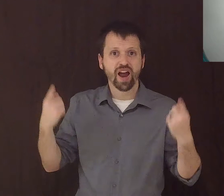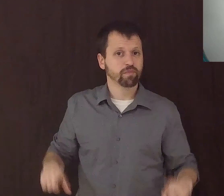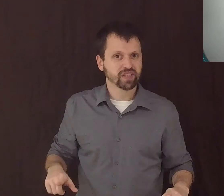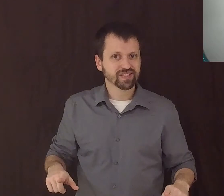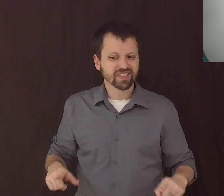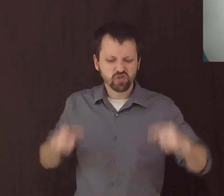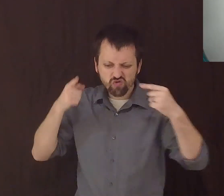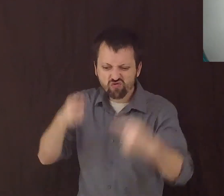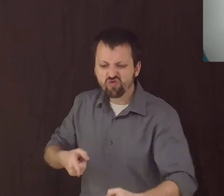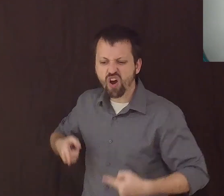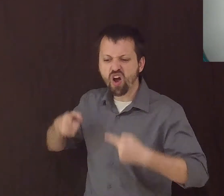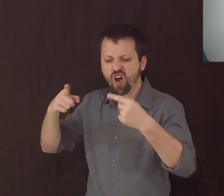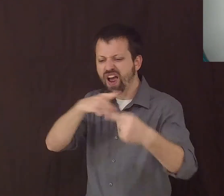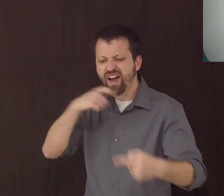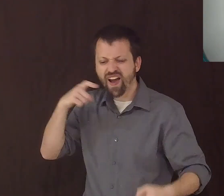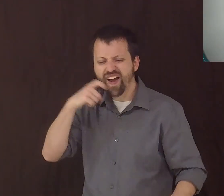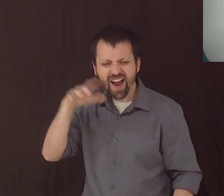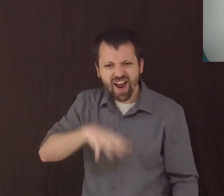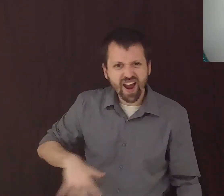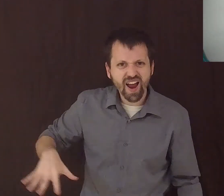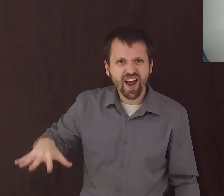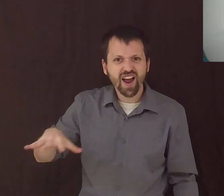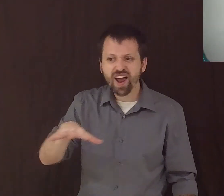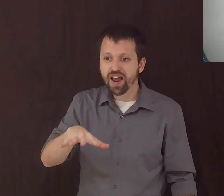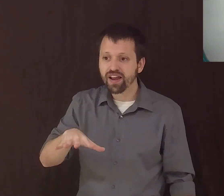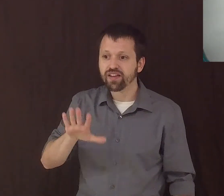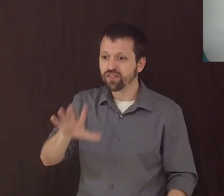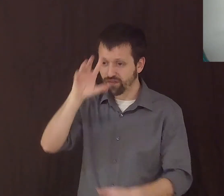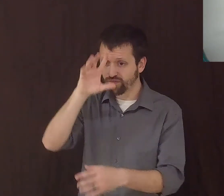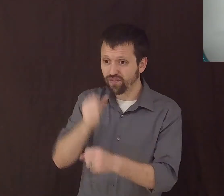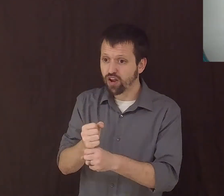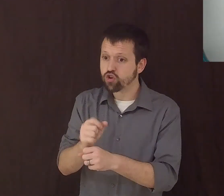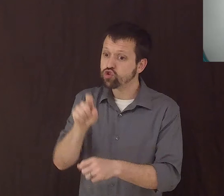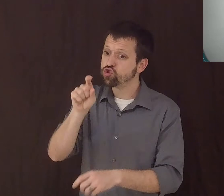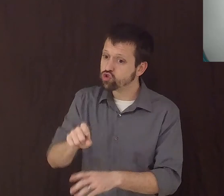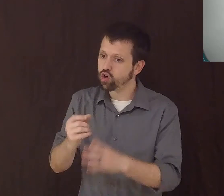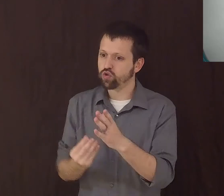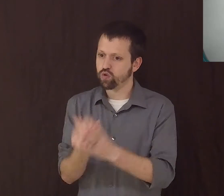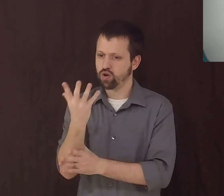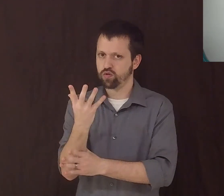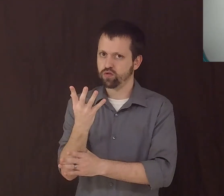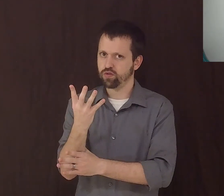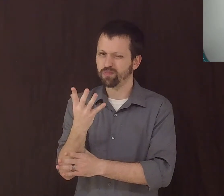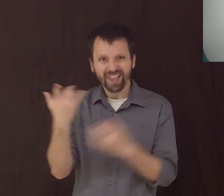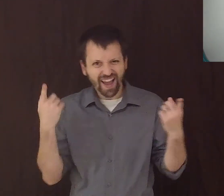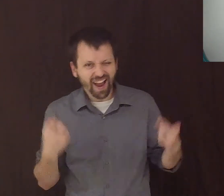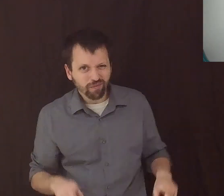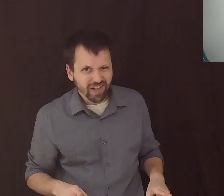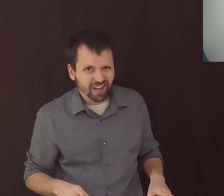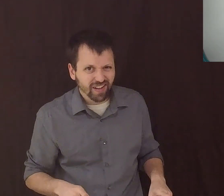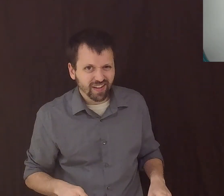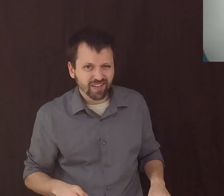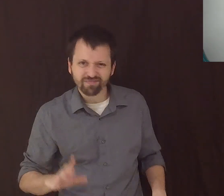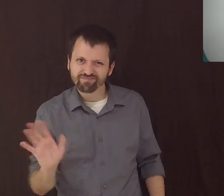the wilderness should have been a time whereby their faith grew and their faith matured. But instead of growing in the